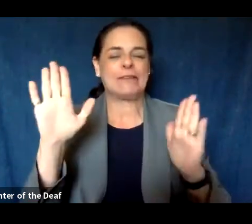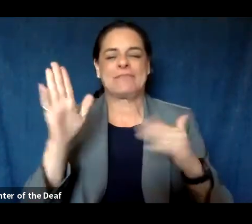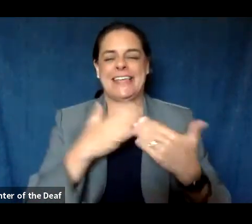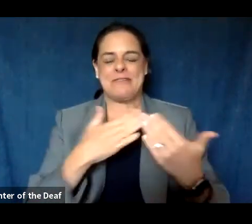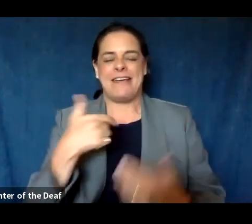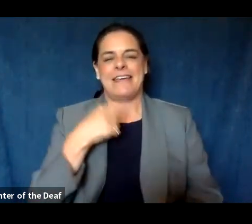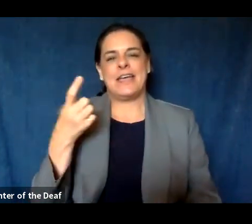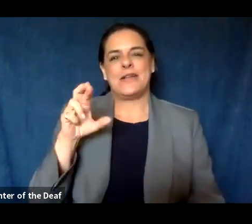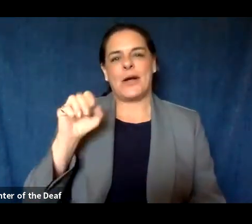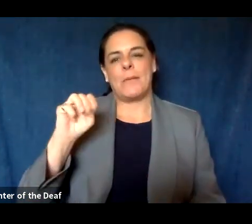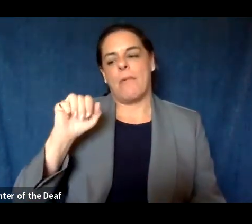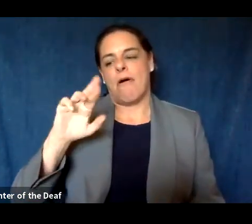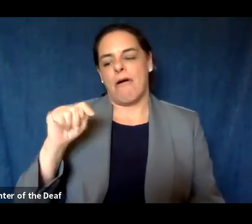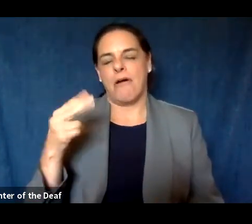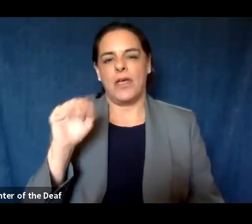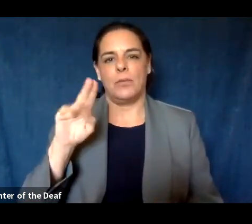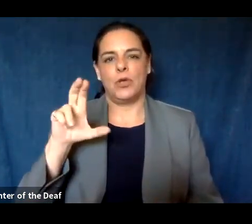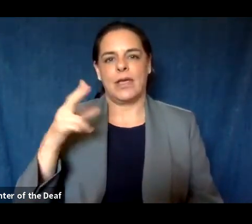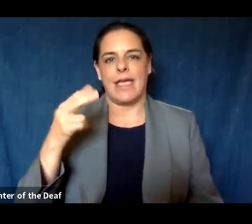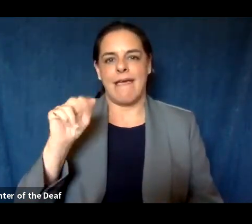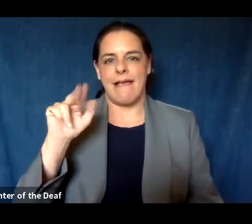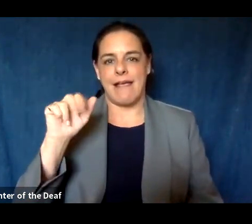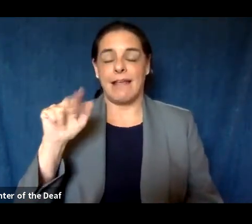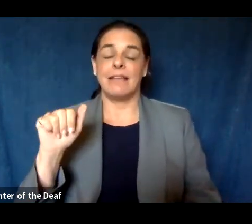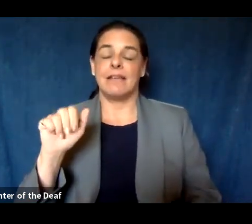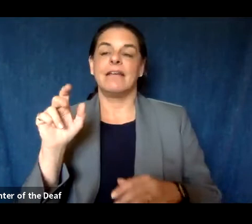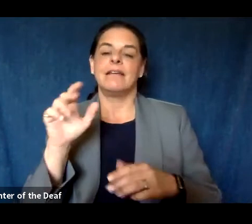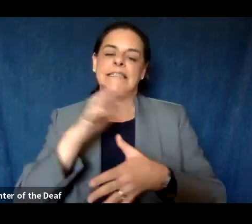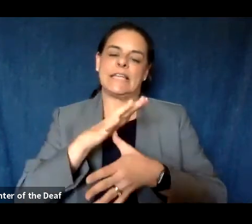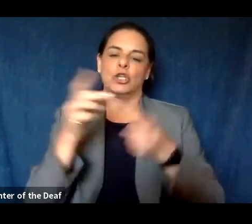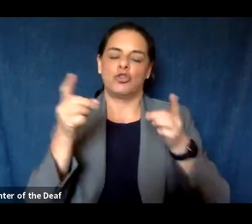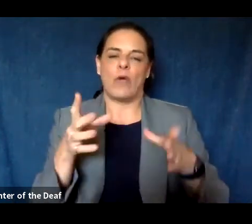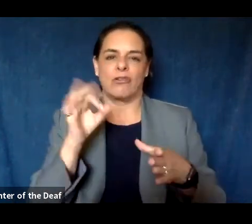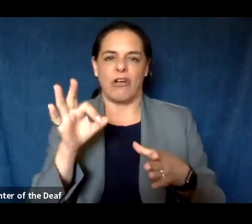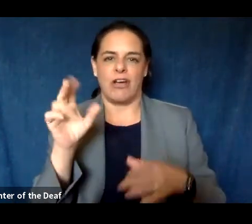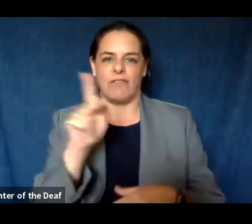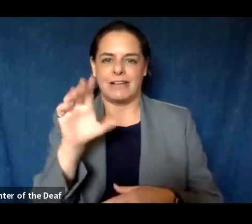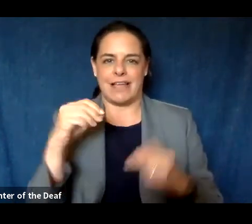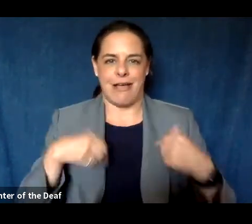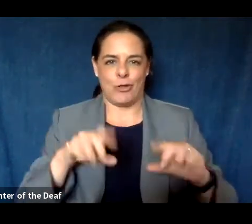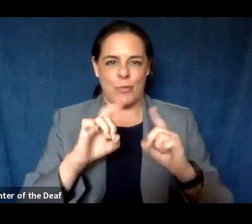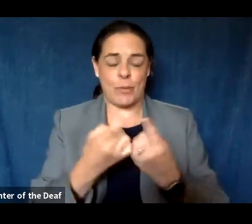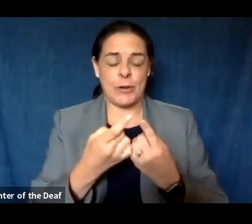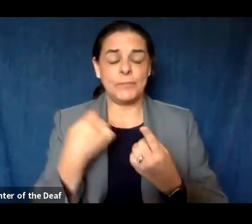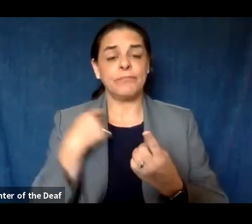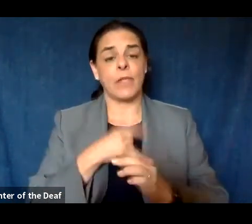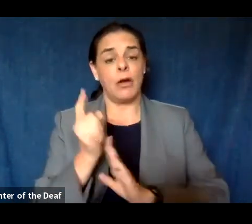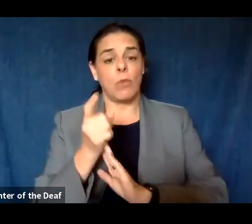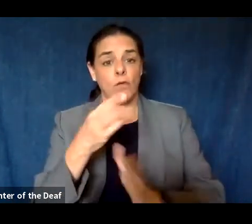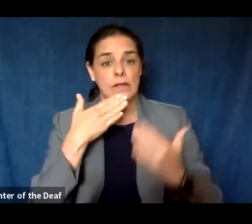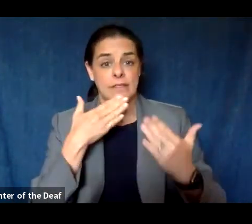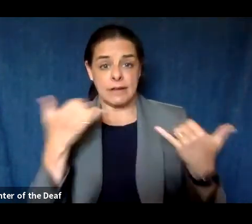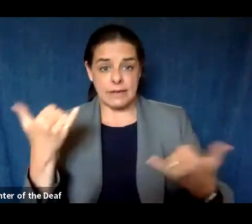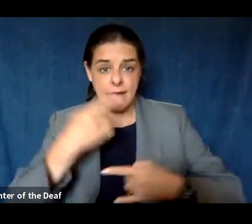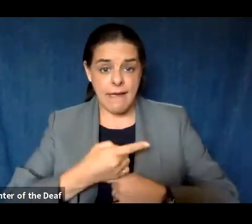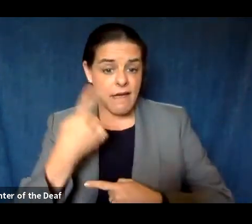Dr. Martha Buchanan, the Knox County Health Department Health Officer and Senior Director. Our moment of gratitude today is dedicated